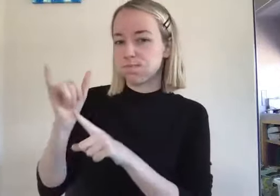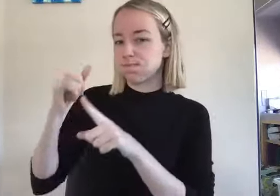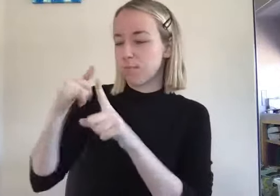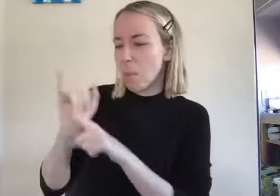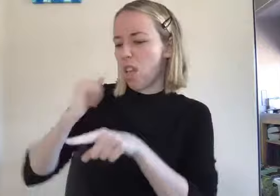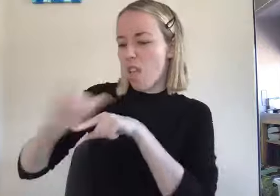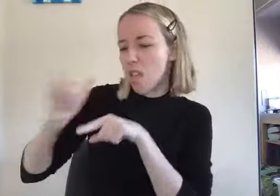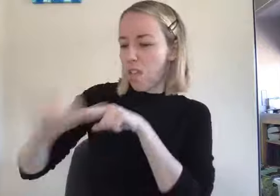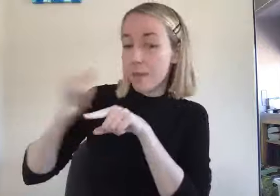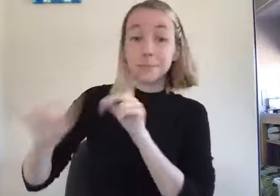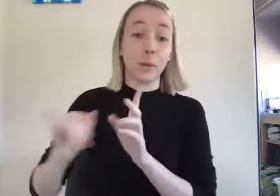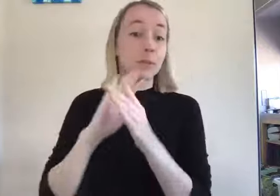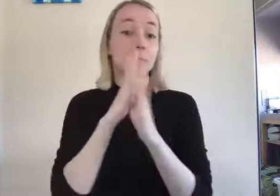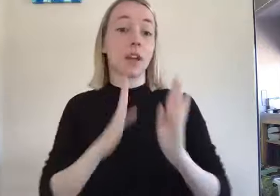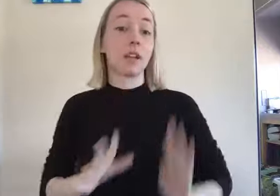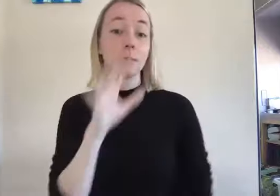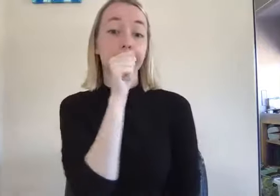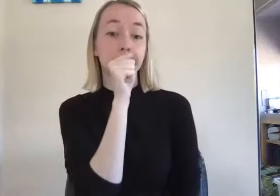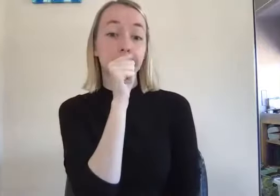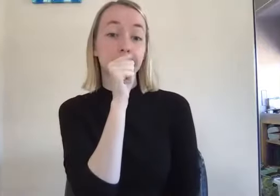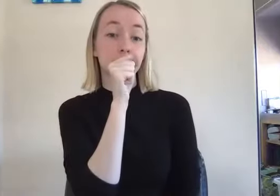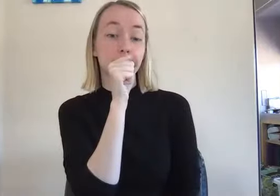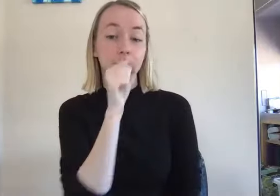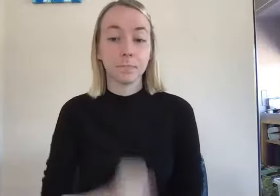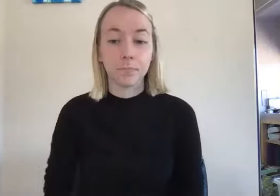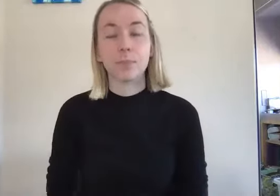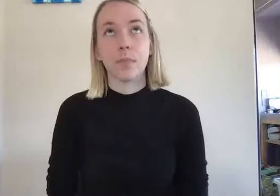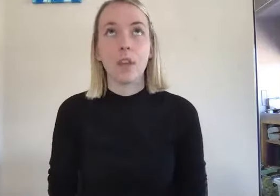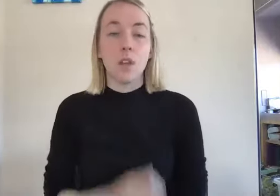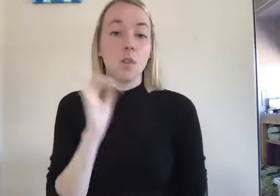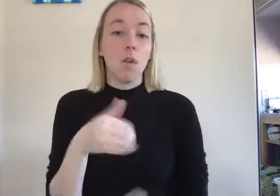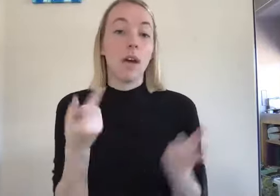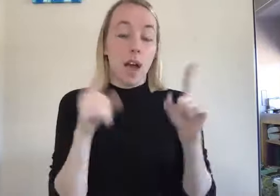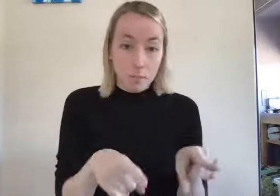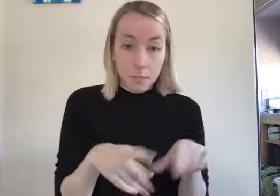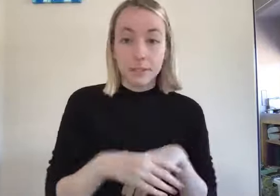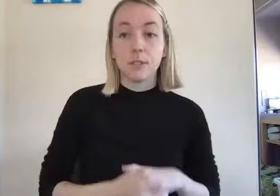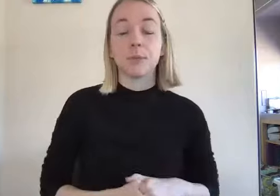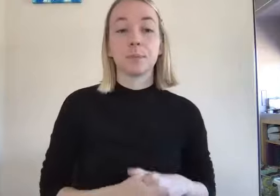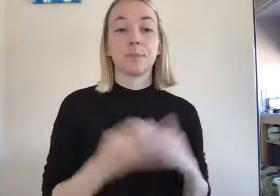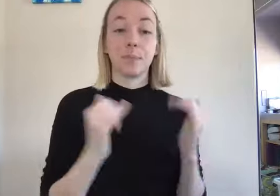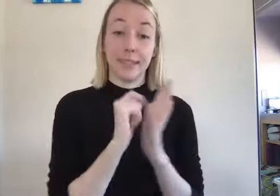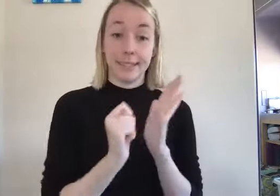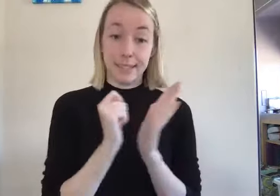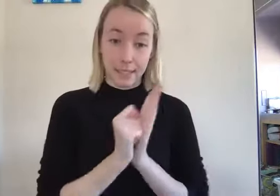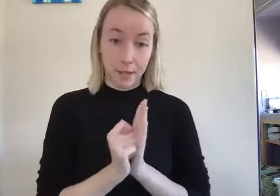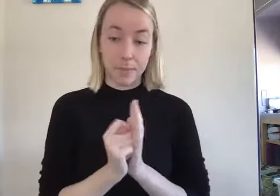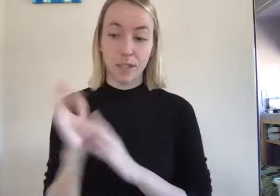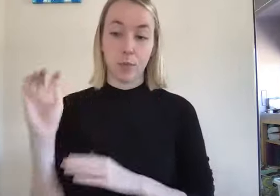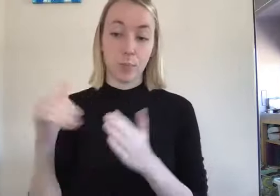It was by that silence. And so that happens. And by this time, he's coming